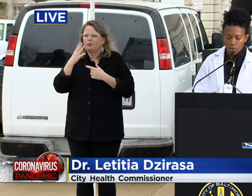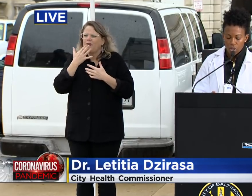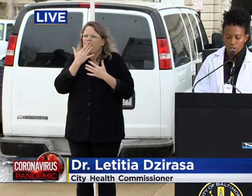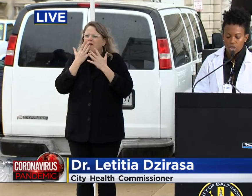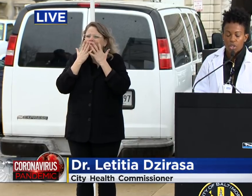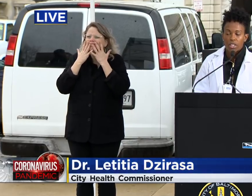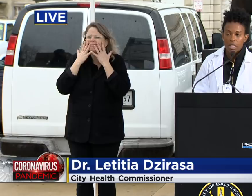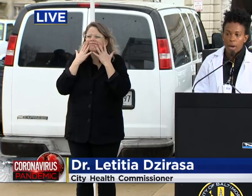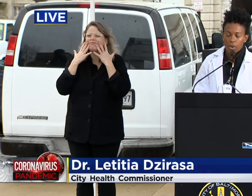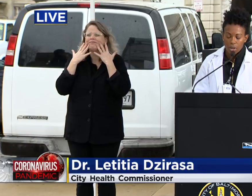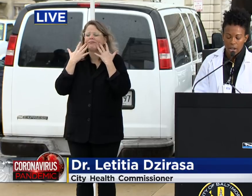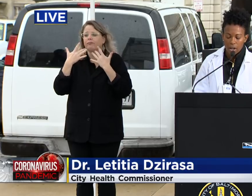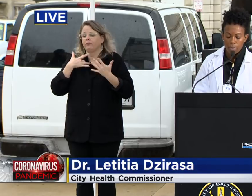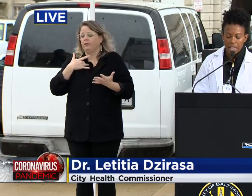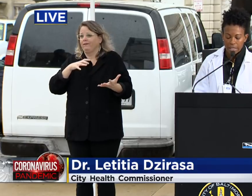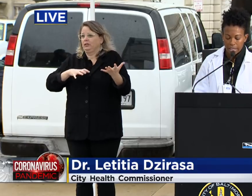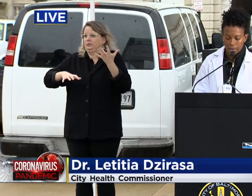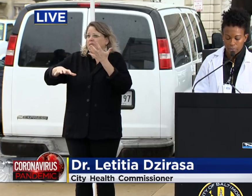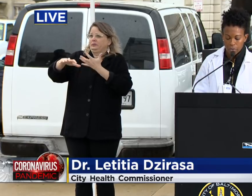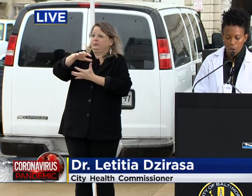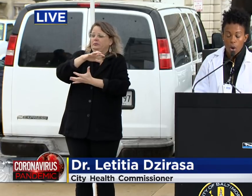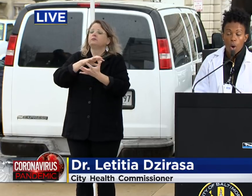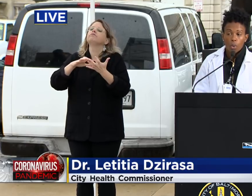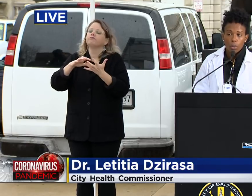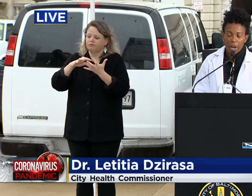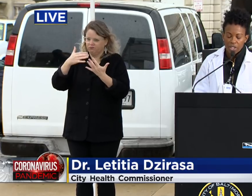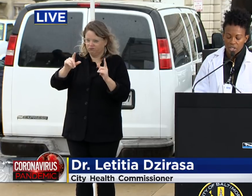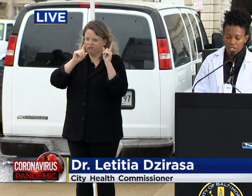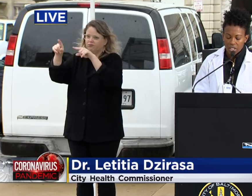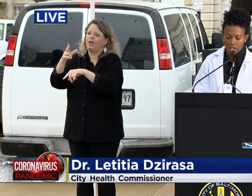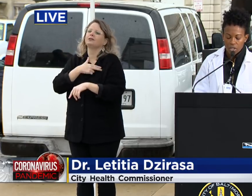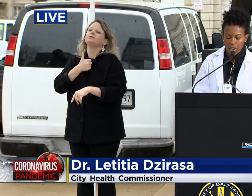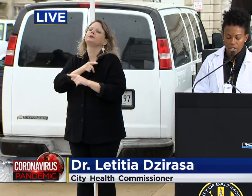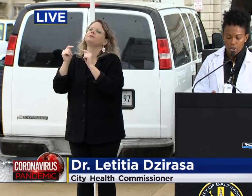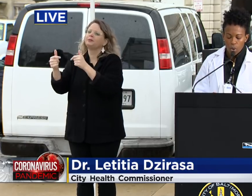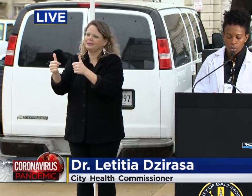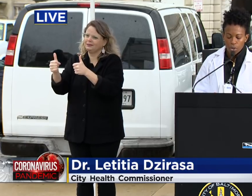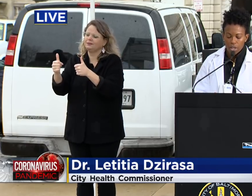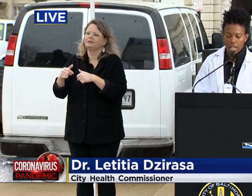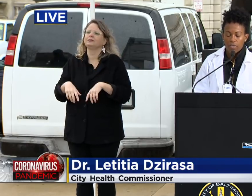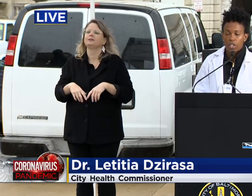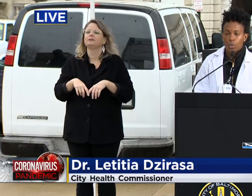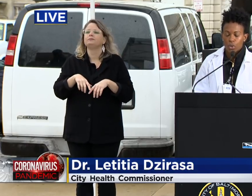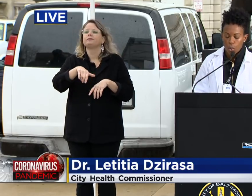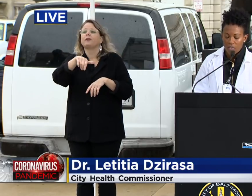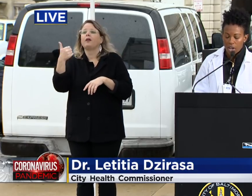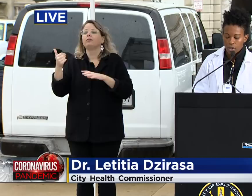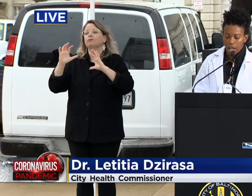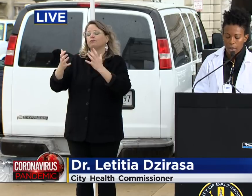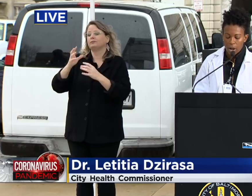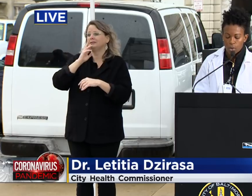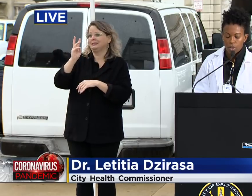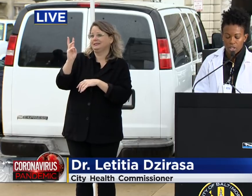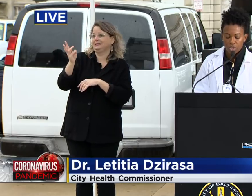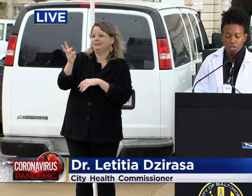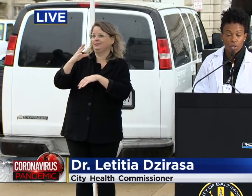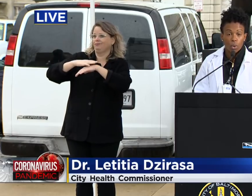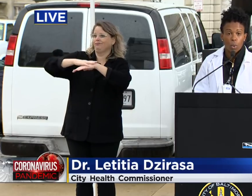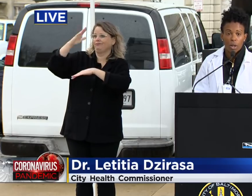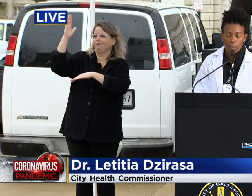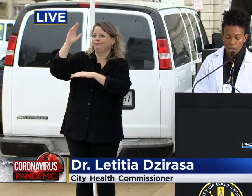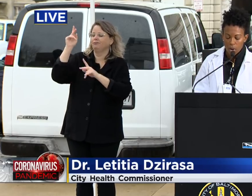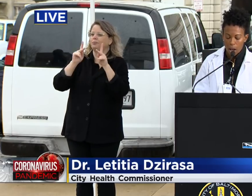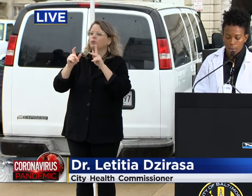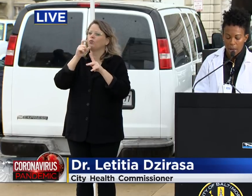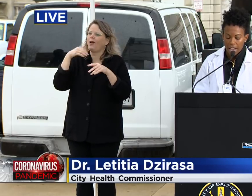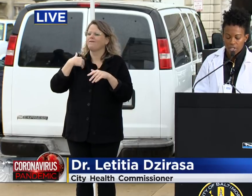new confusion, should seek medical care immediately. Older patients 60 years of age and older and individuals who have underlying medical conditions or